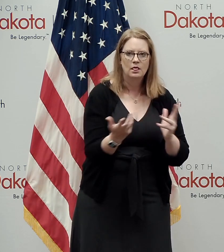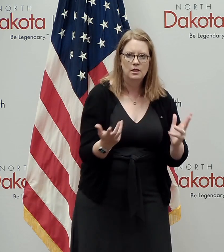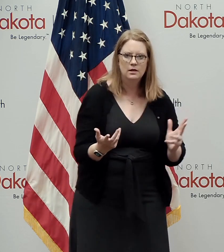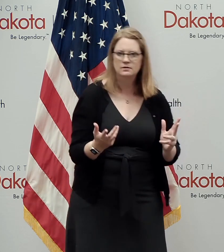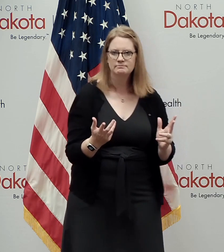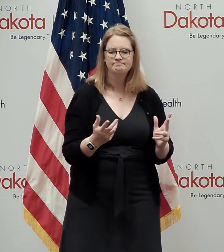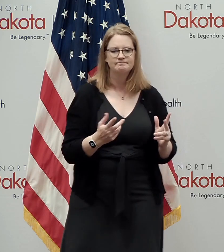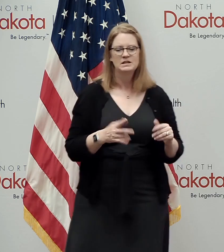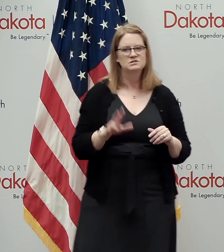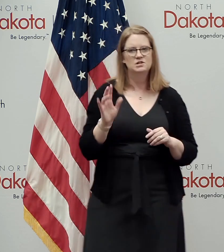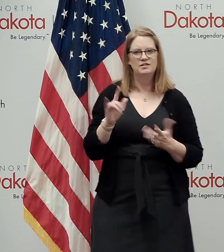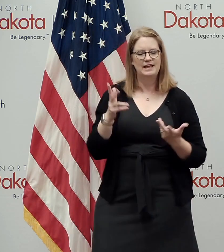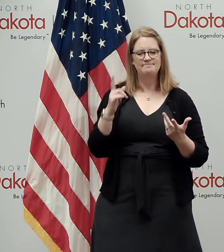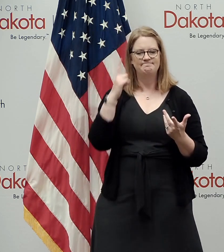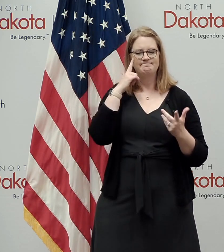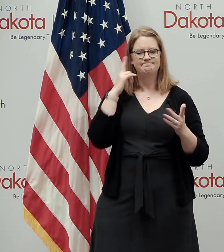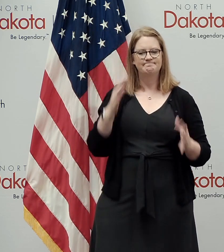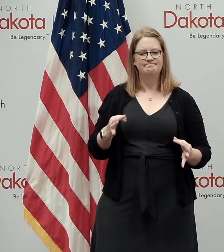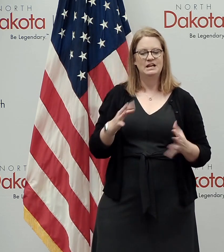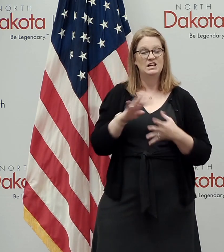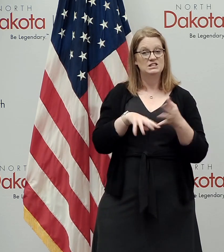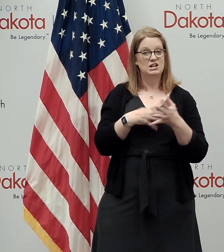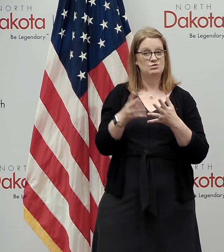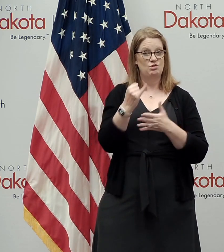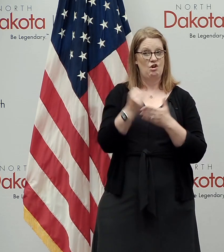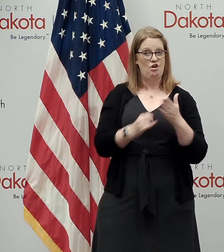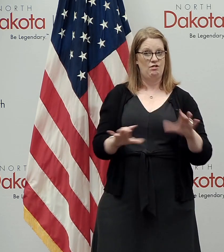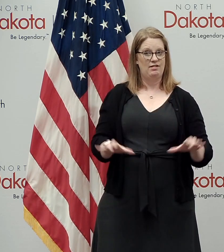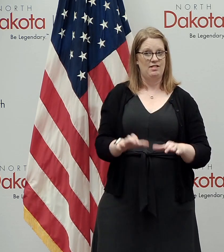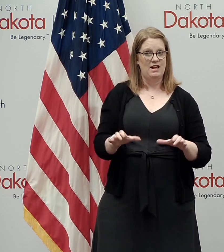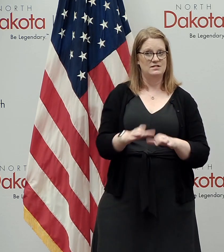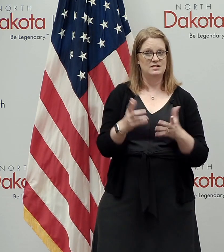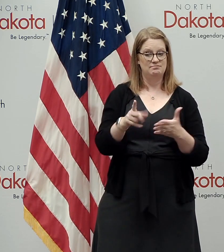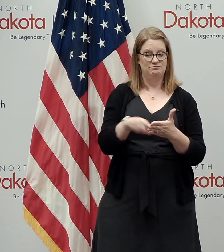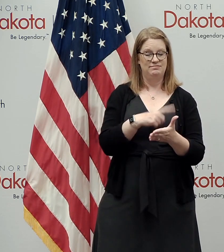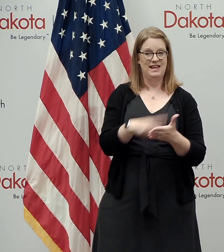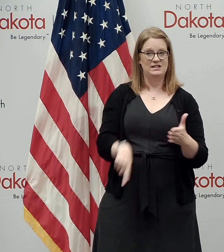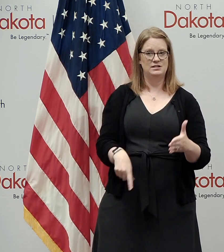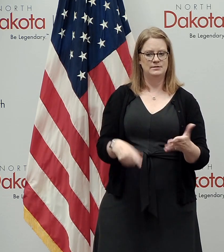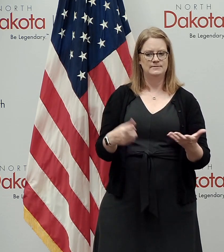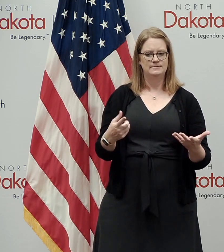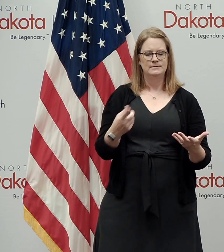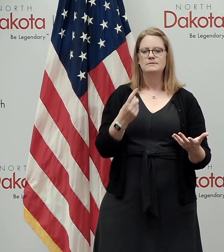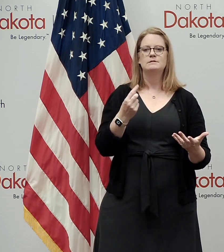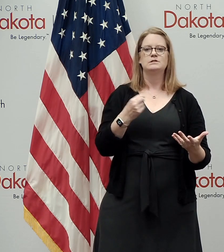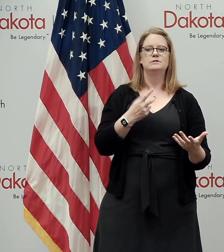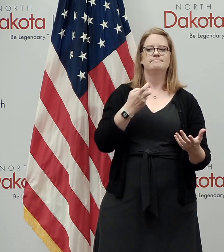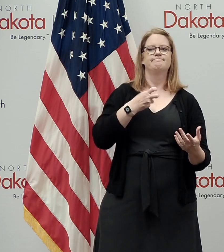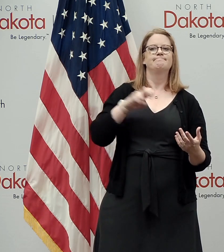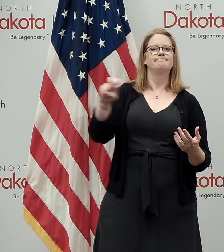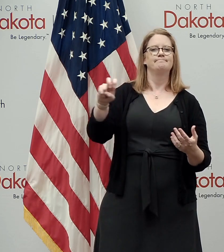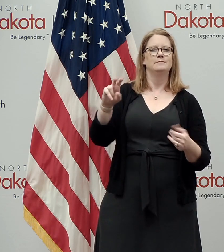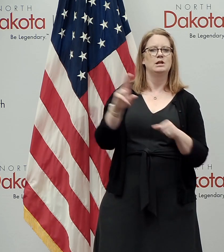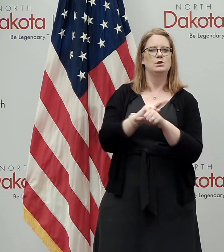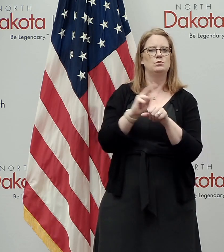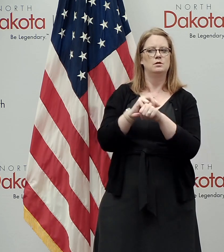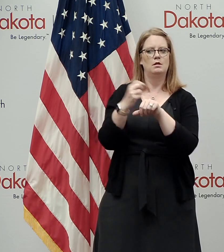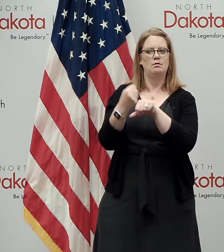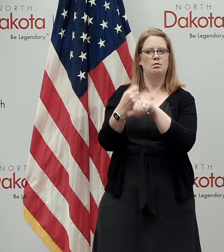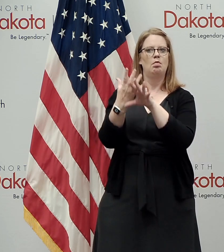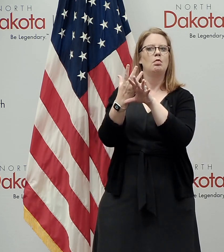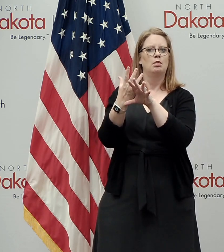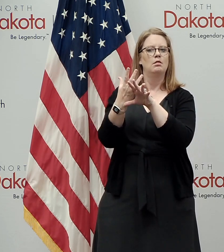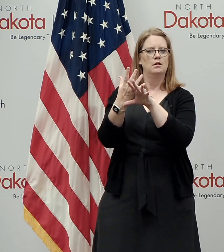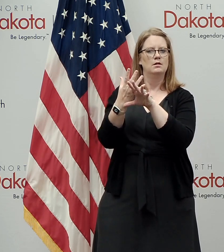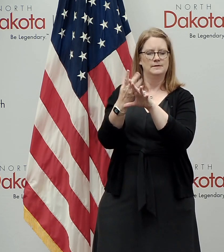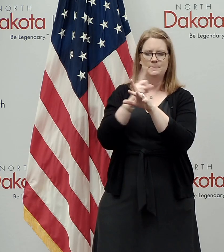kicked into high gear. With her scheduled art classes and activities indefinitely canceled, she transitioned into using digital formats for teaching